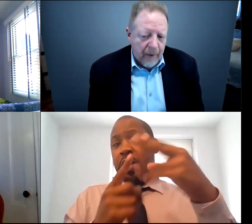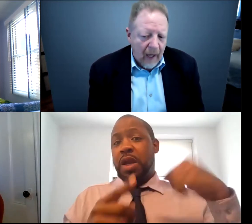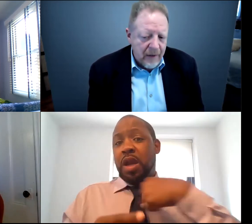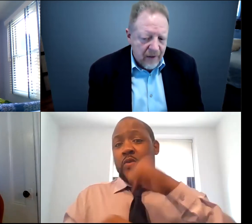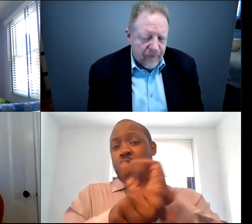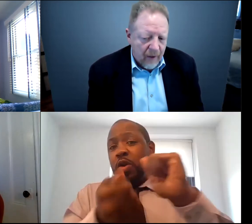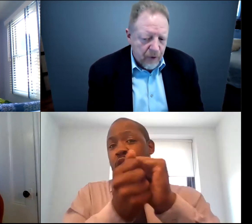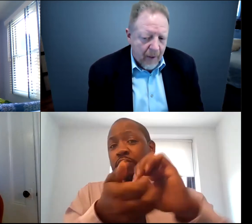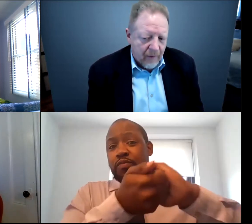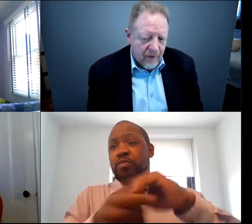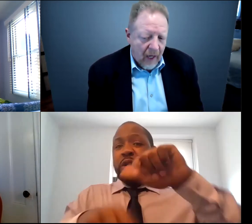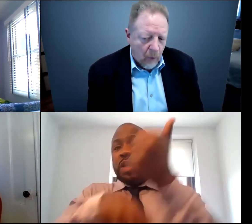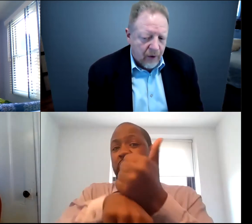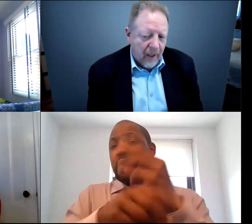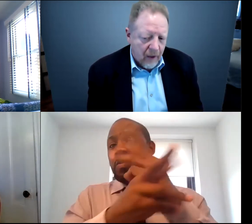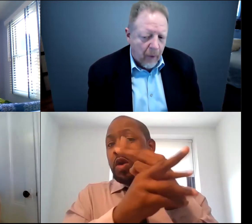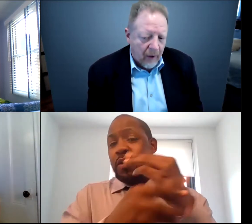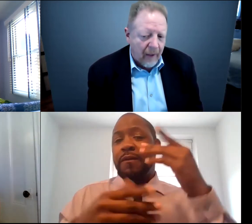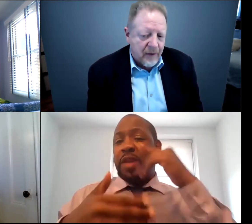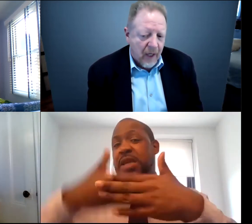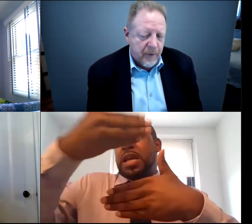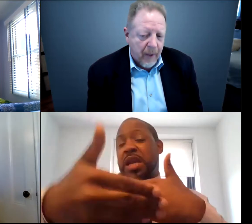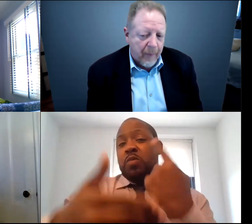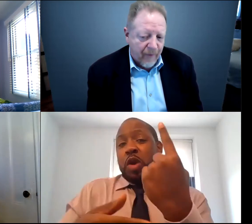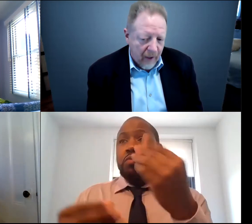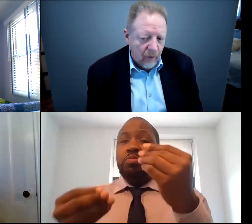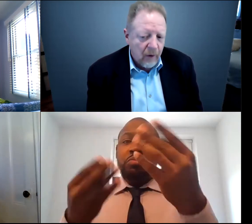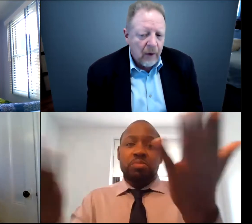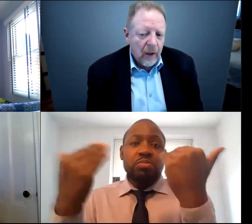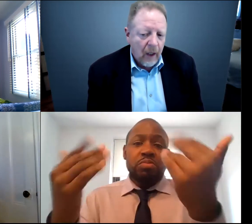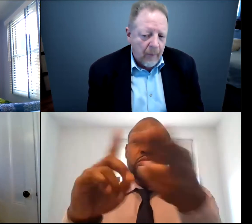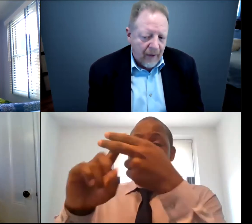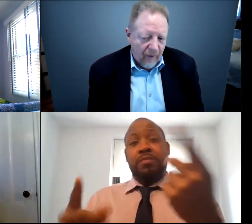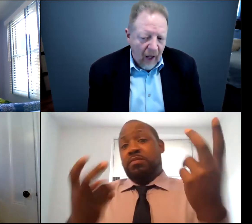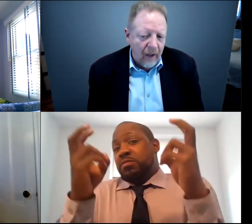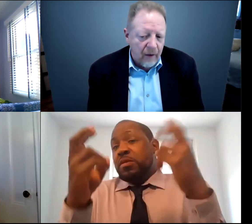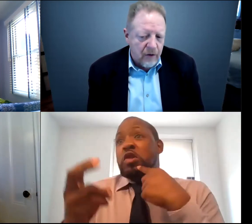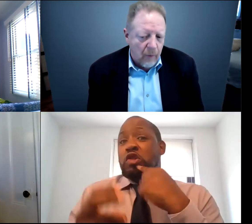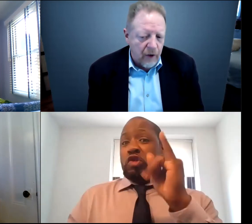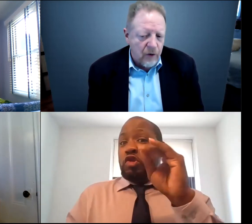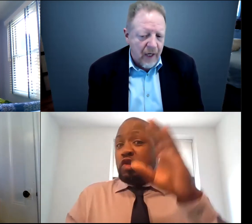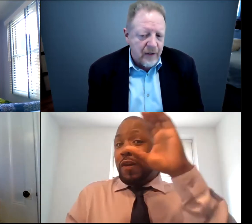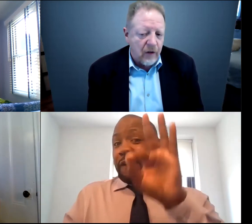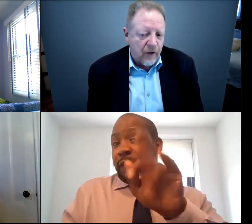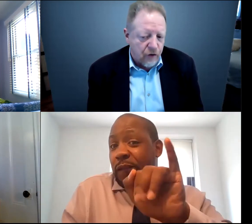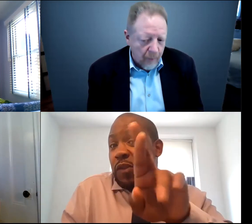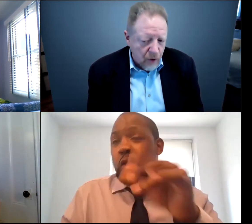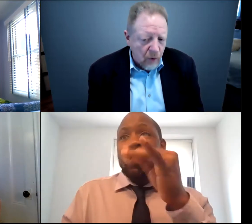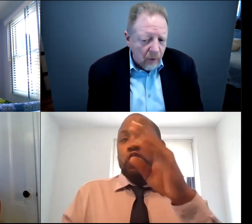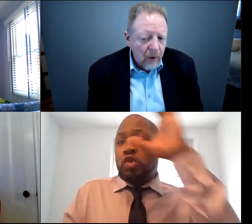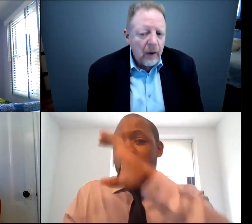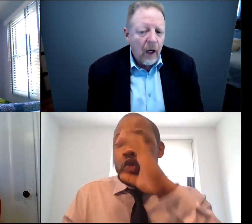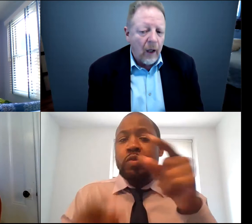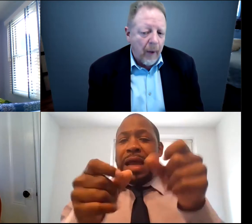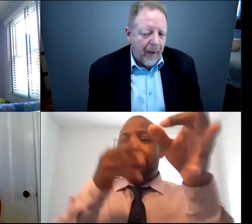it would be nice if Perspectives and I work together to part of that, set up some type of video, make a vlog, and so we can use it as a recruitment